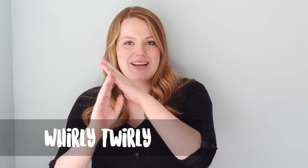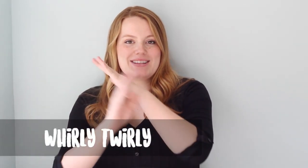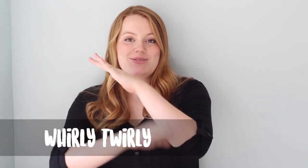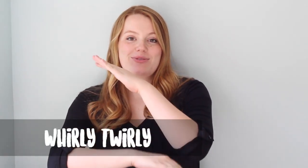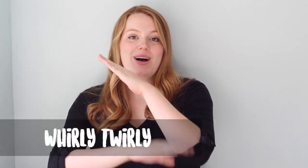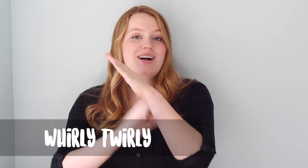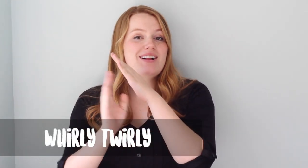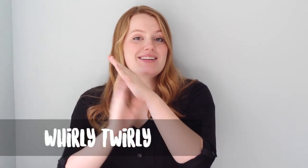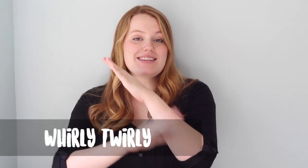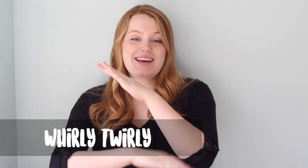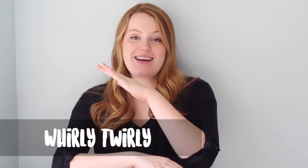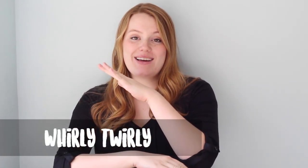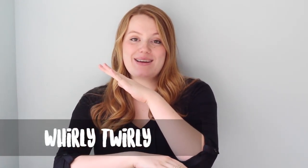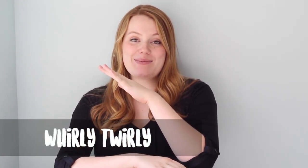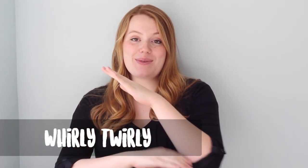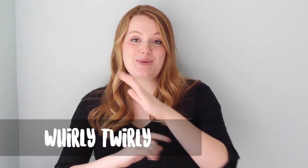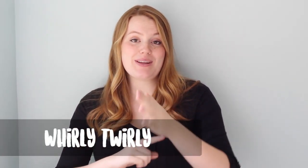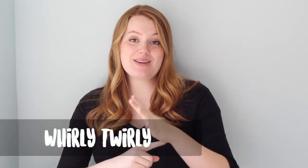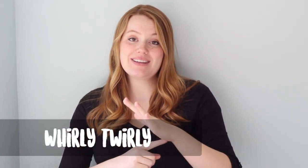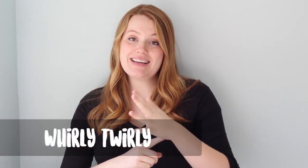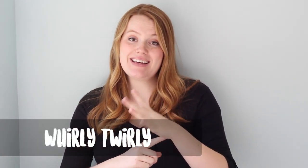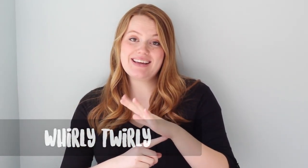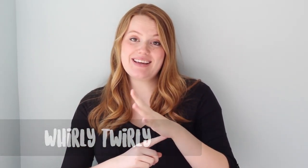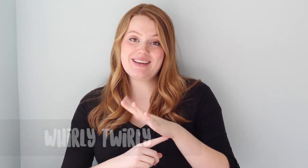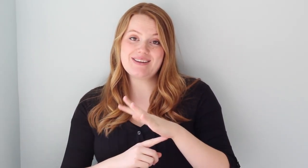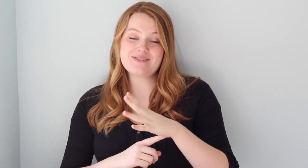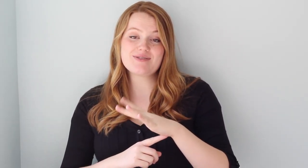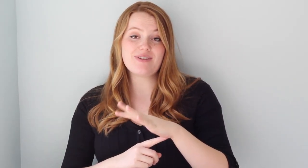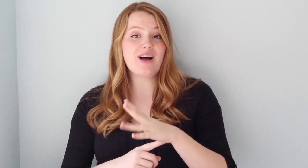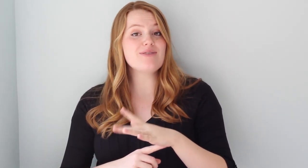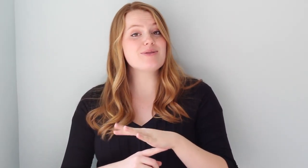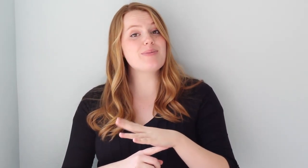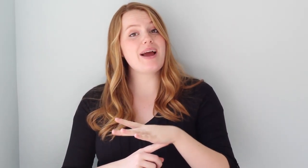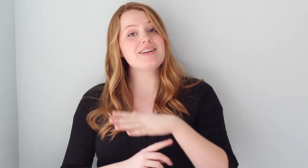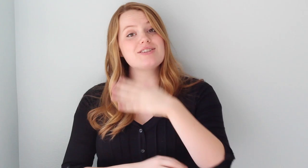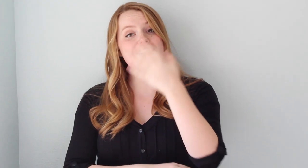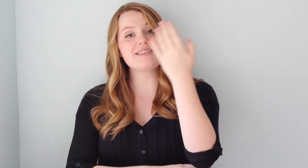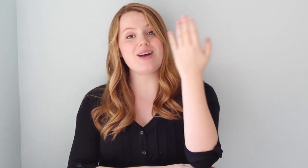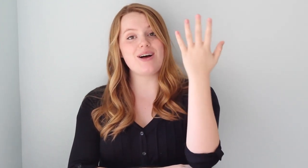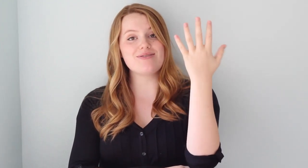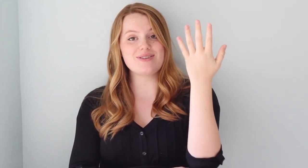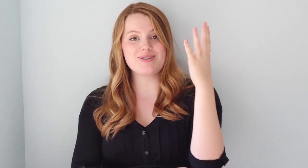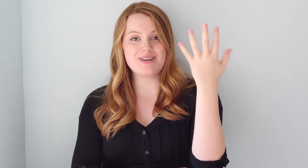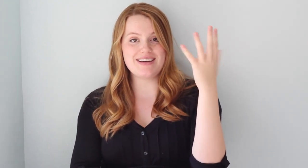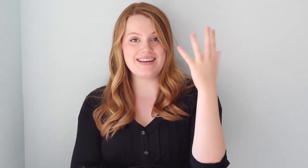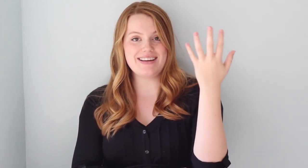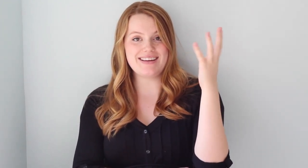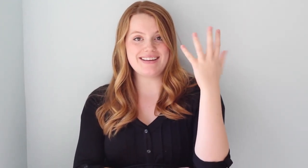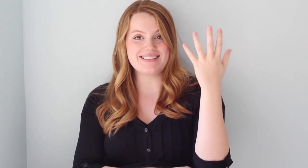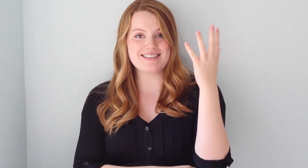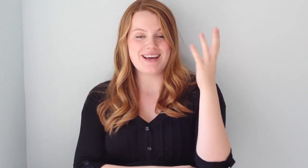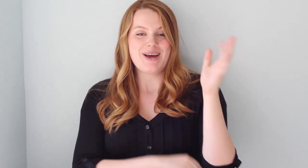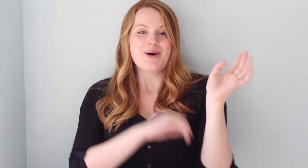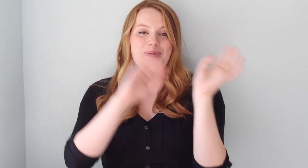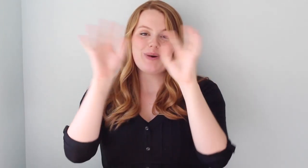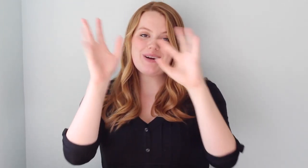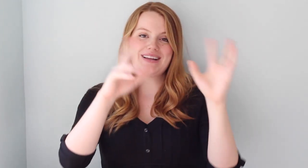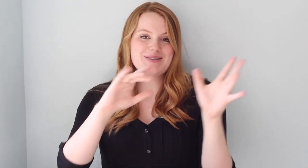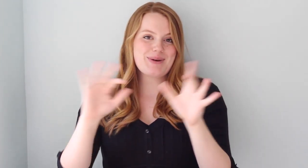When it's fall time, the withered leaves fall from branches off the trees. Whirly,